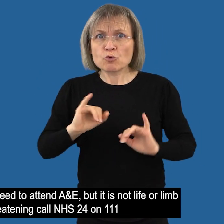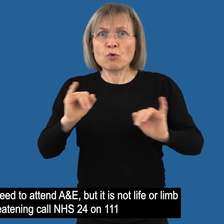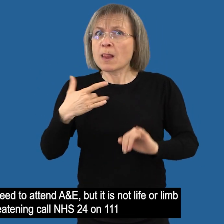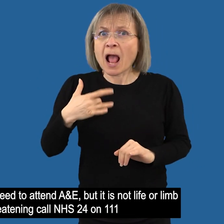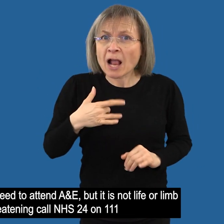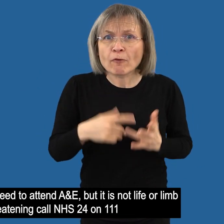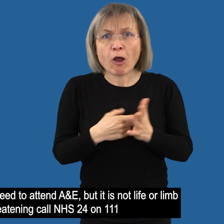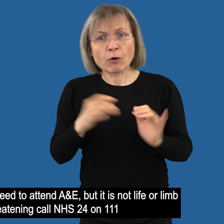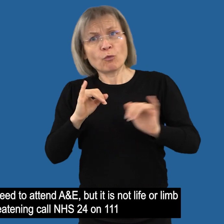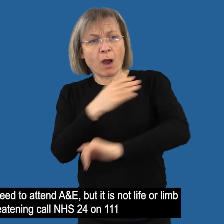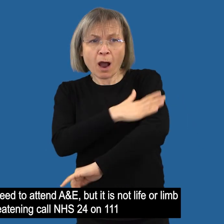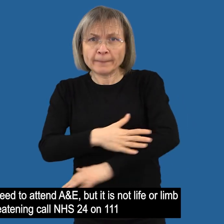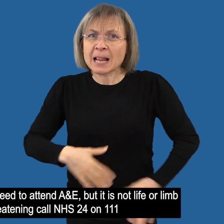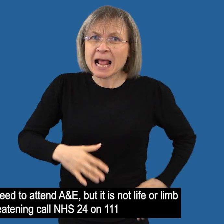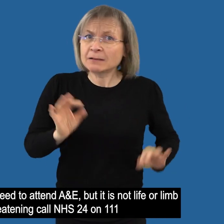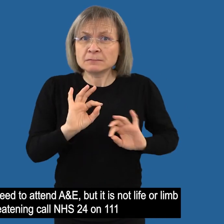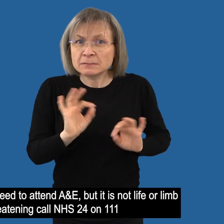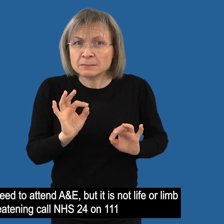on 111.